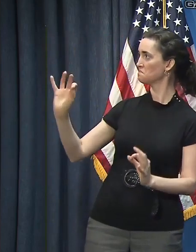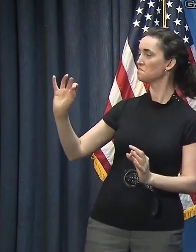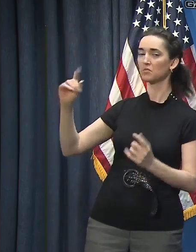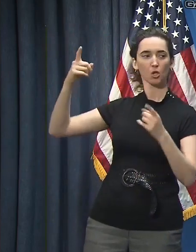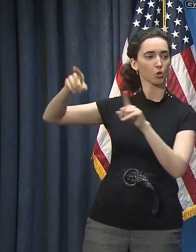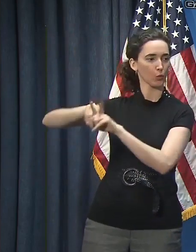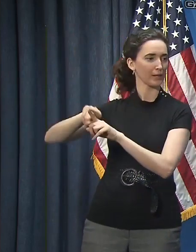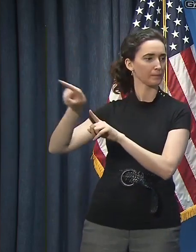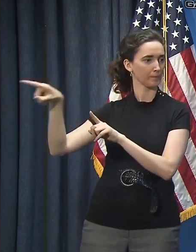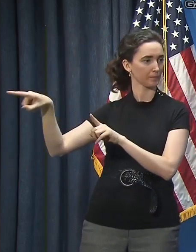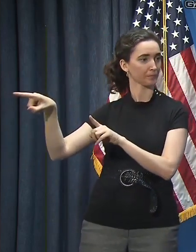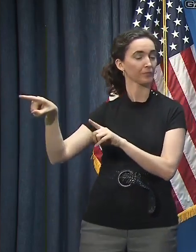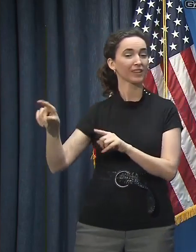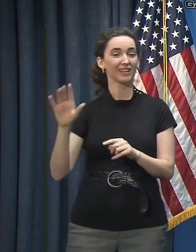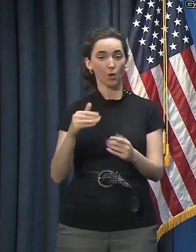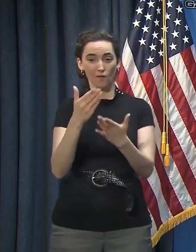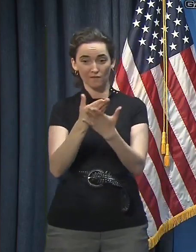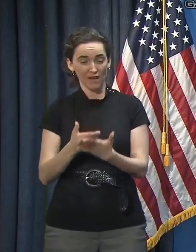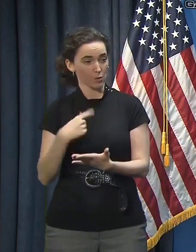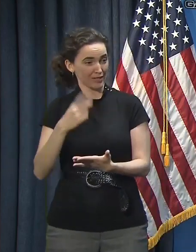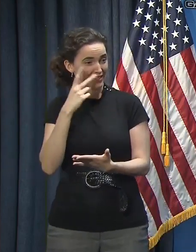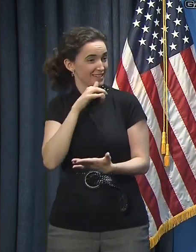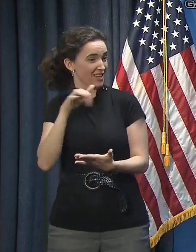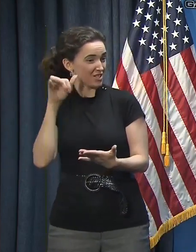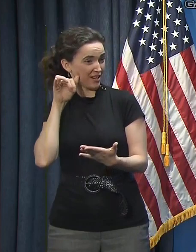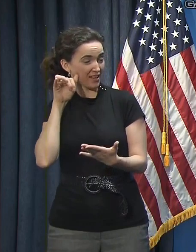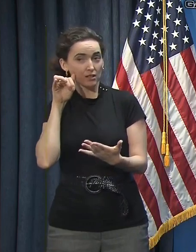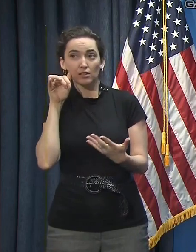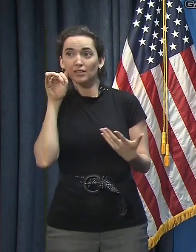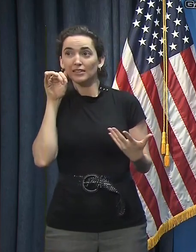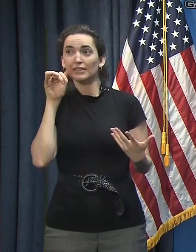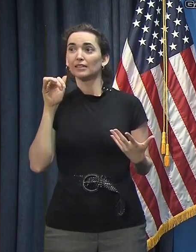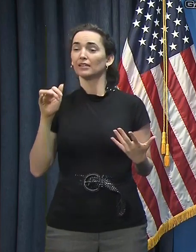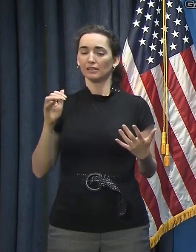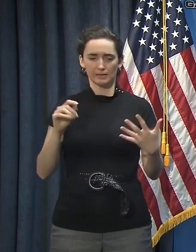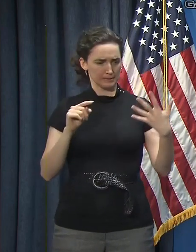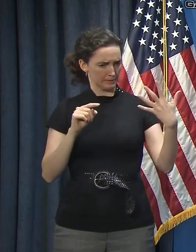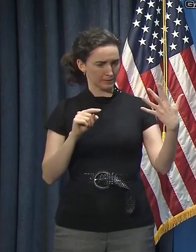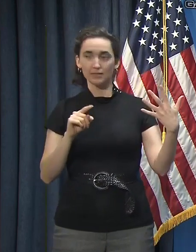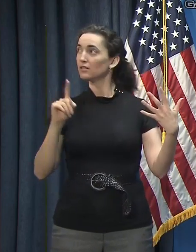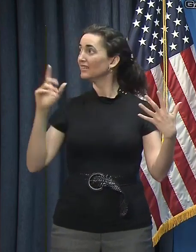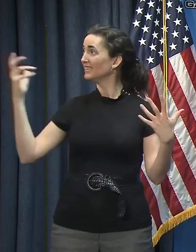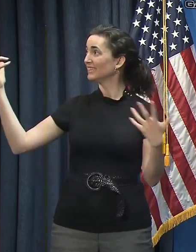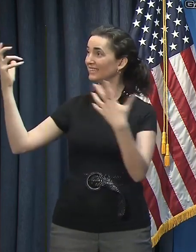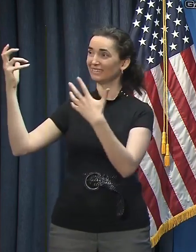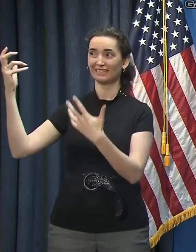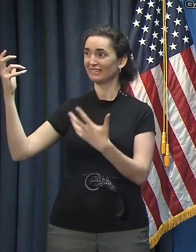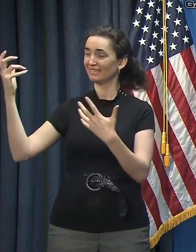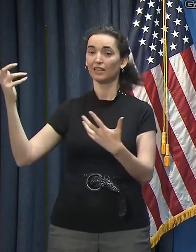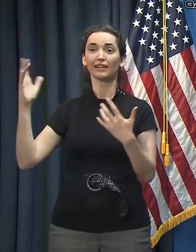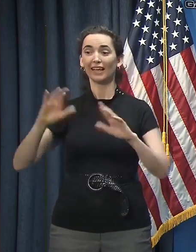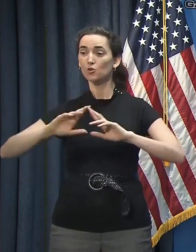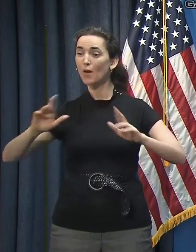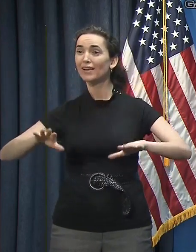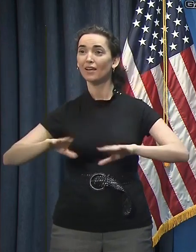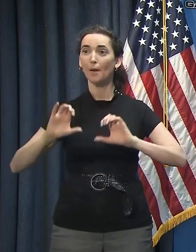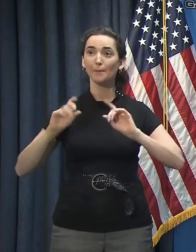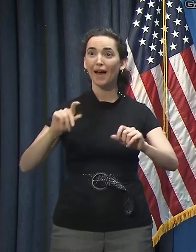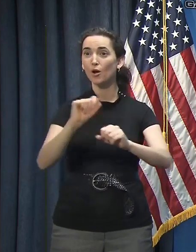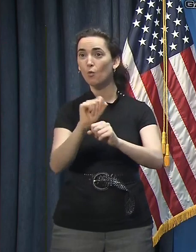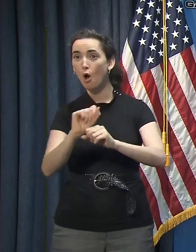data, as we showed yesterday, we don't see that we yet have what we need to safely be able to have people you know, reopen and go